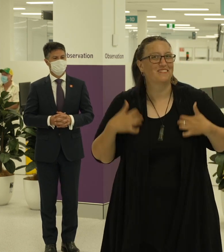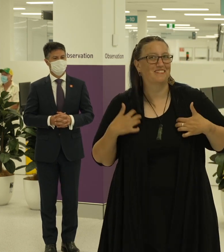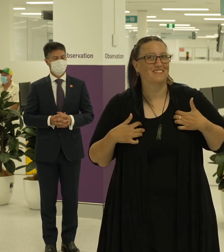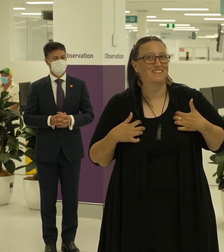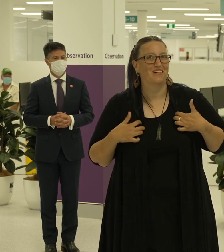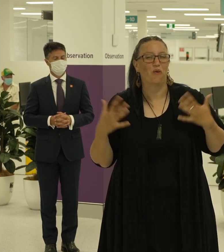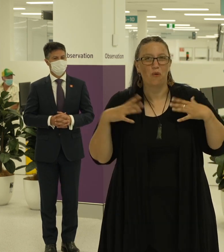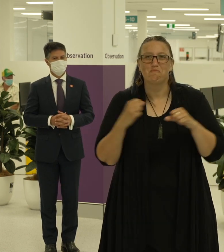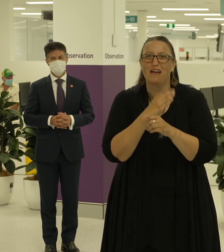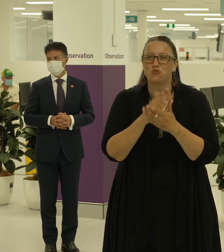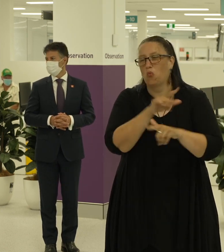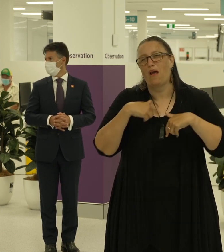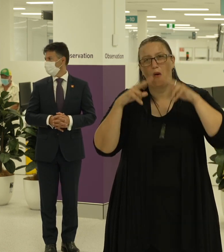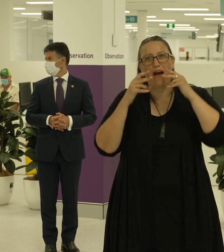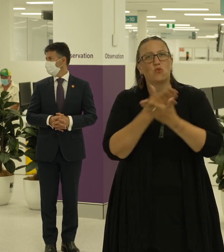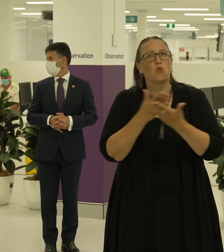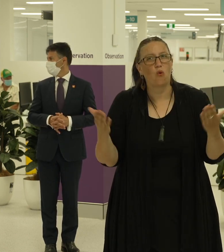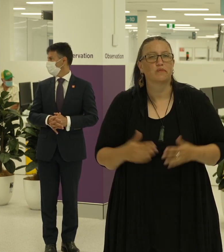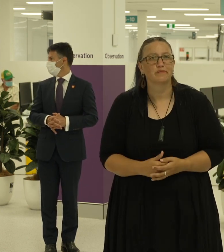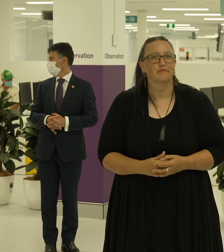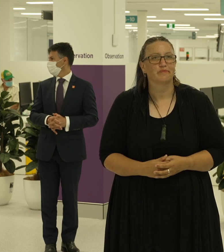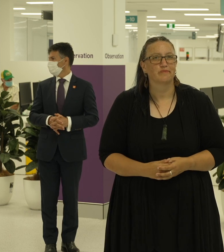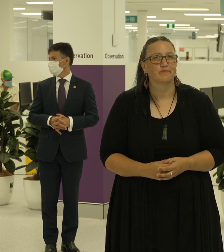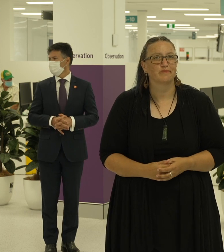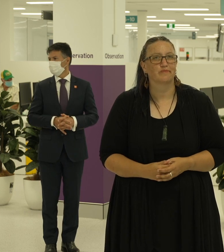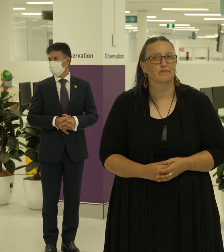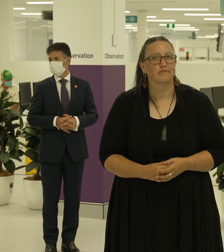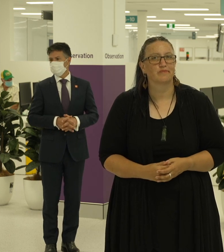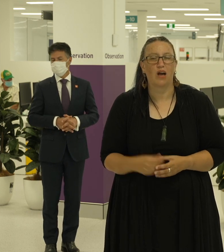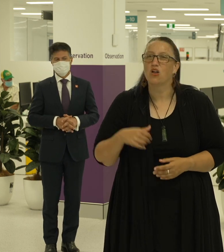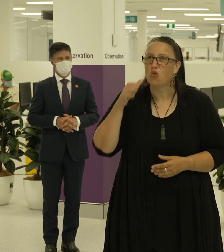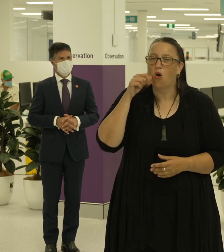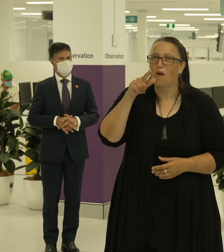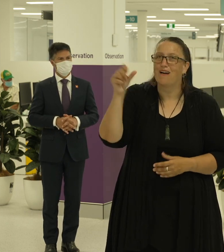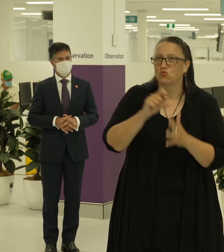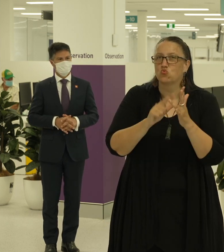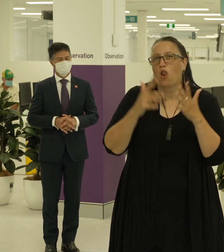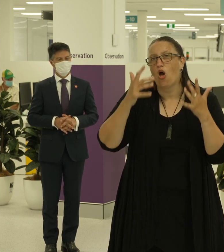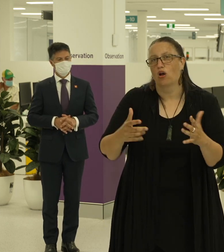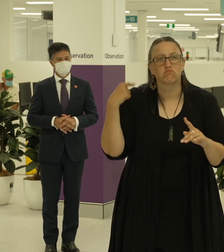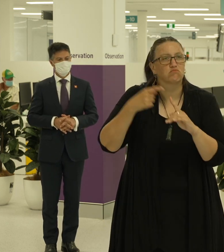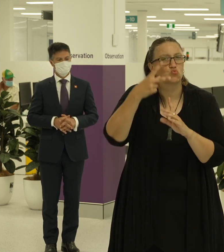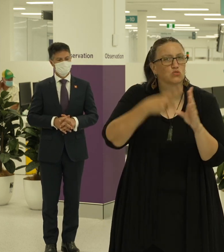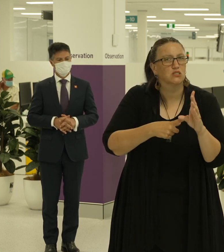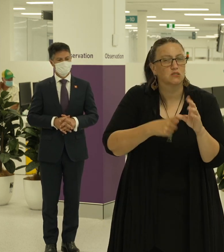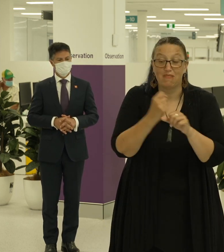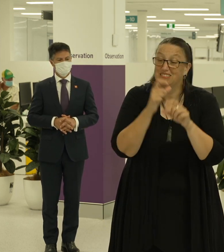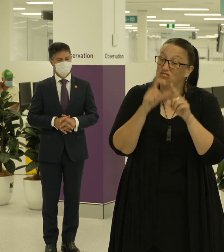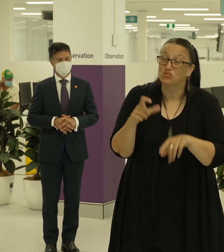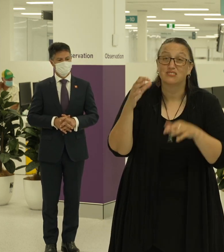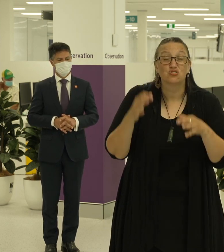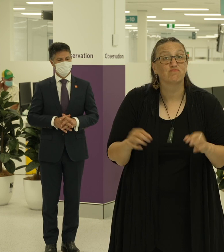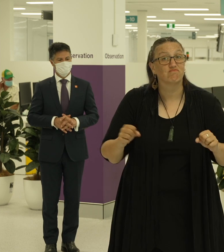that we look after people who come through. I know we've asked a lot. We've made difficult decisions over 2